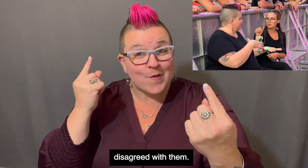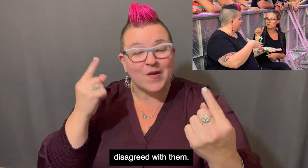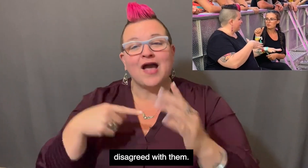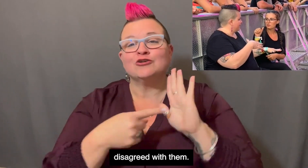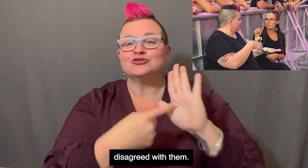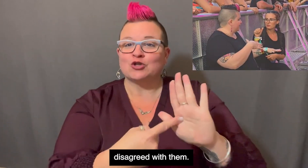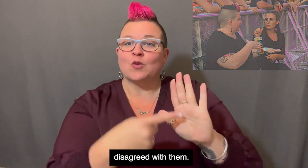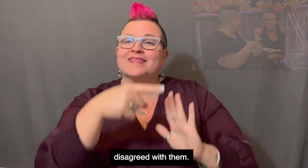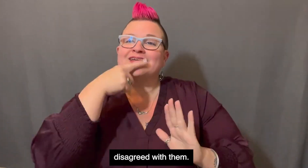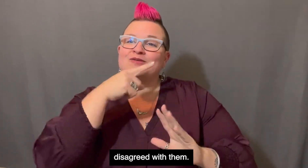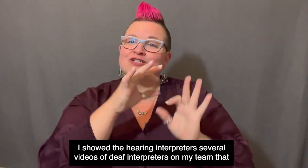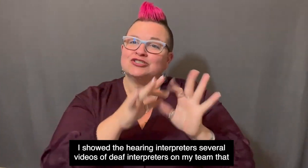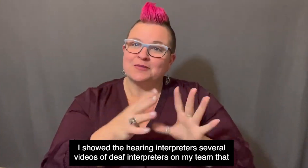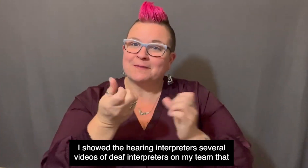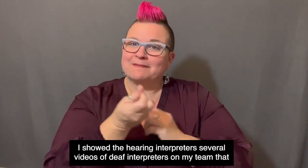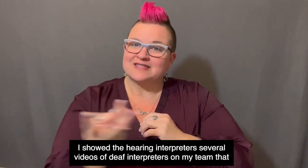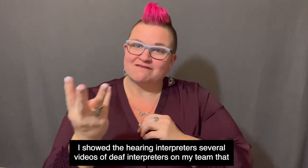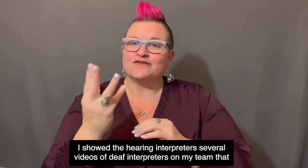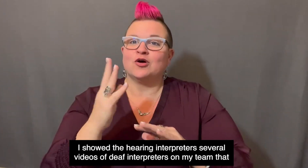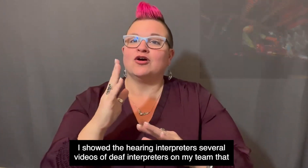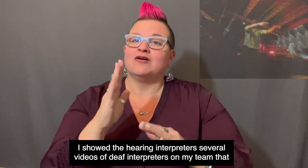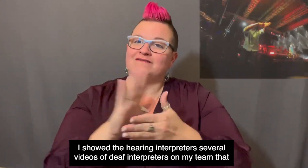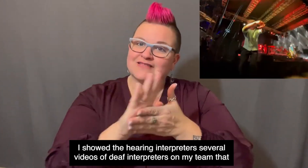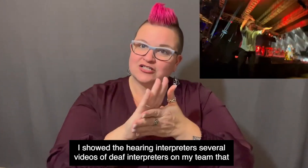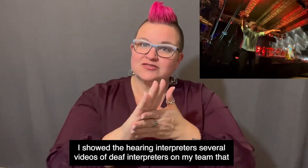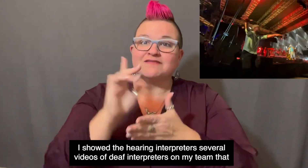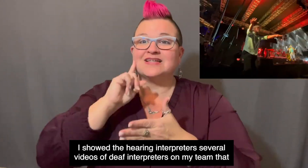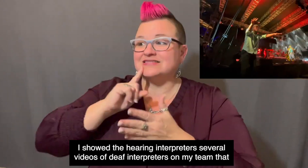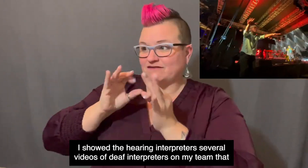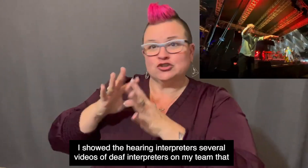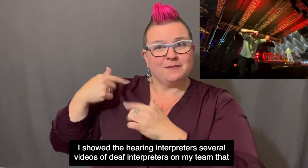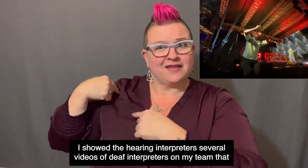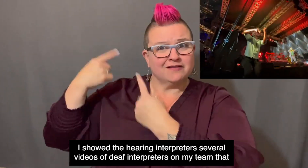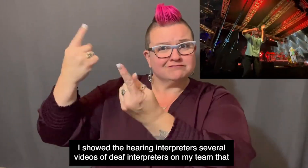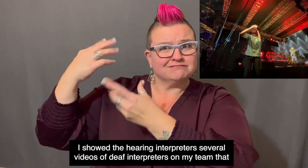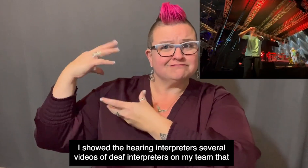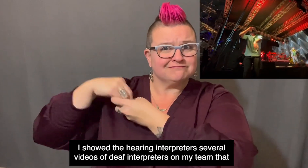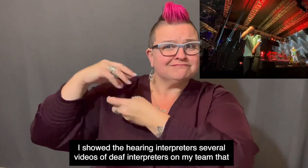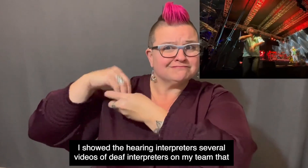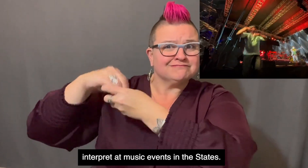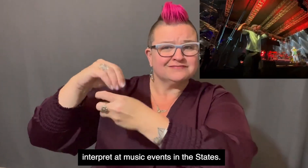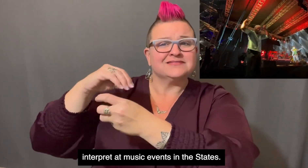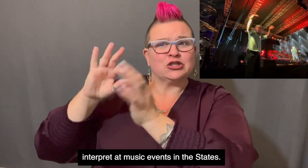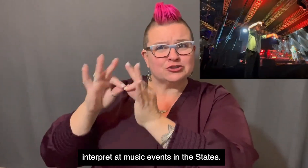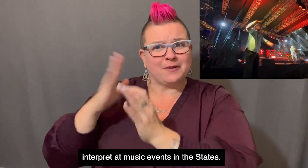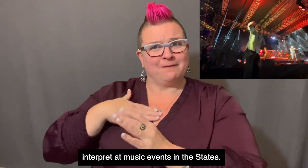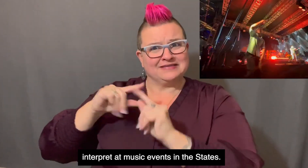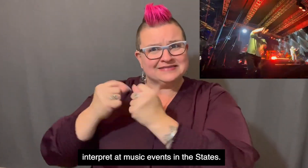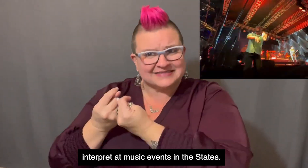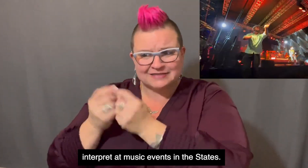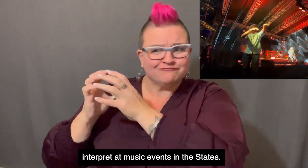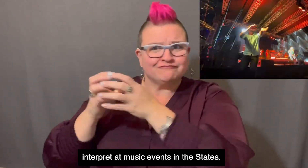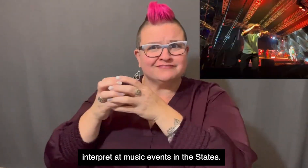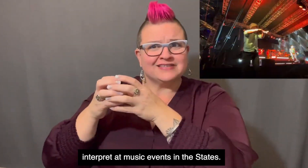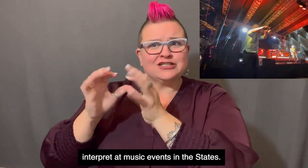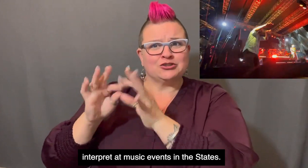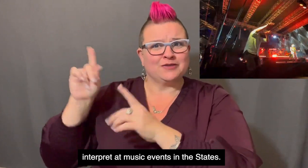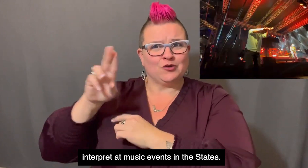disagreed with them. I showed the hearing interpreters several videos of deaf interpreters on my team that interpret at music events in the States.